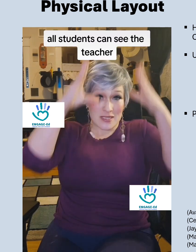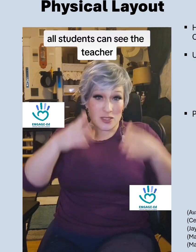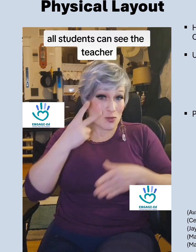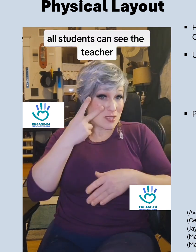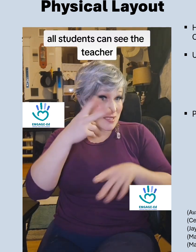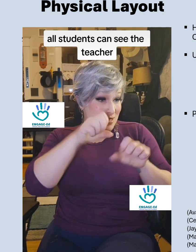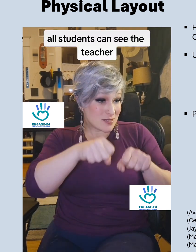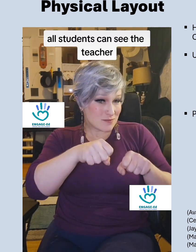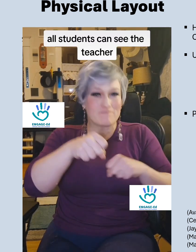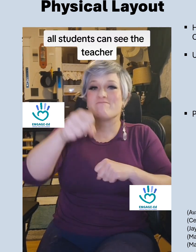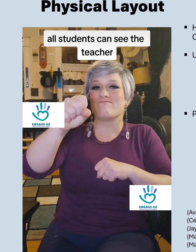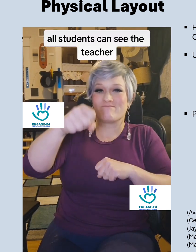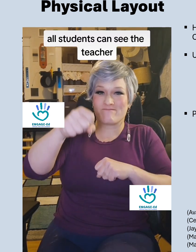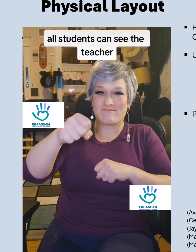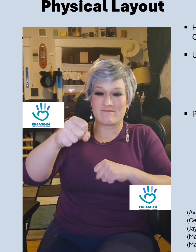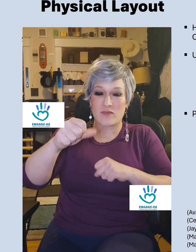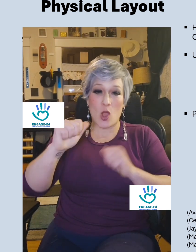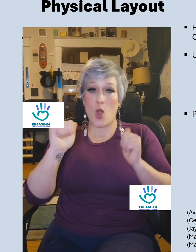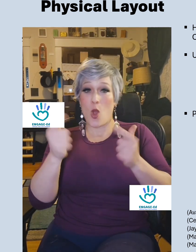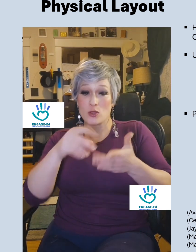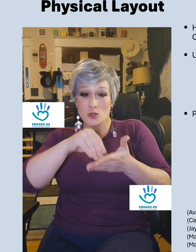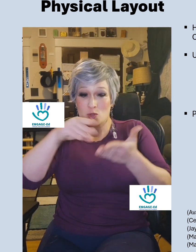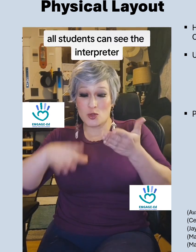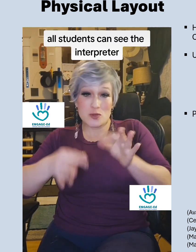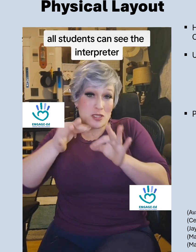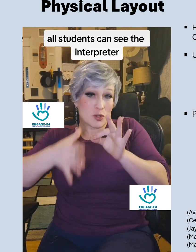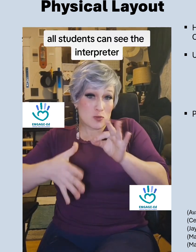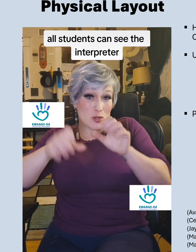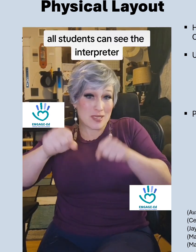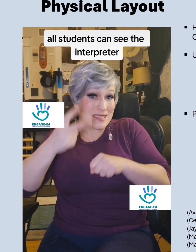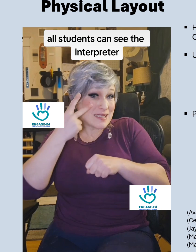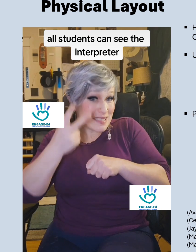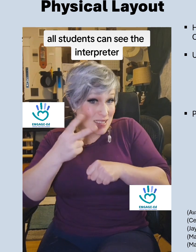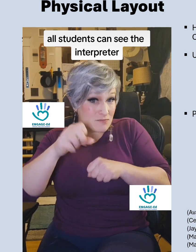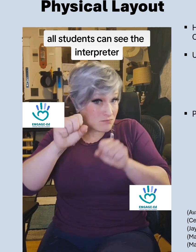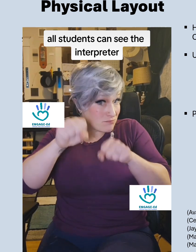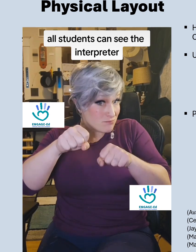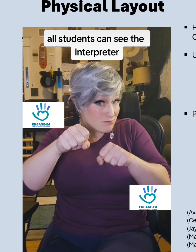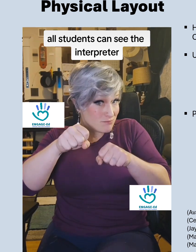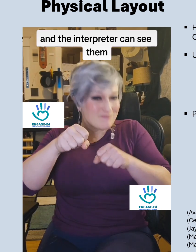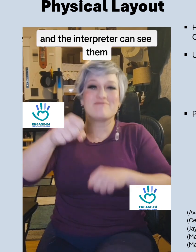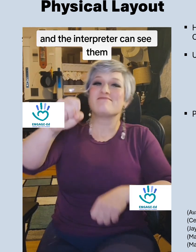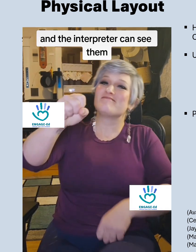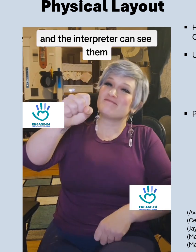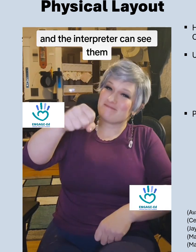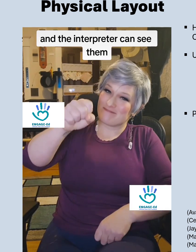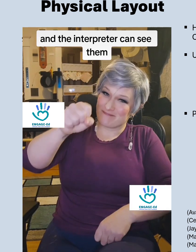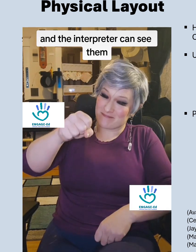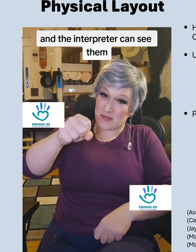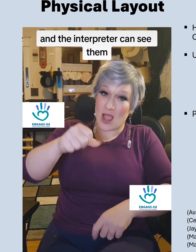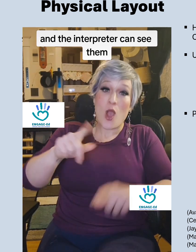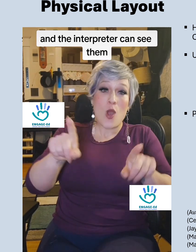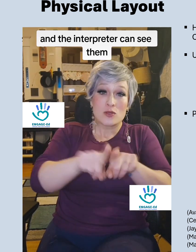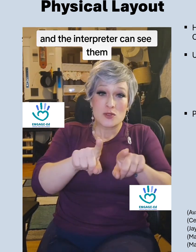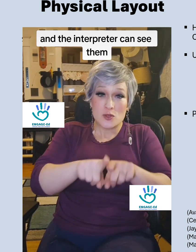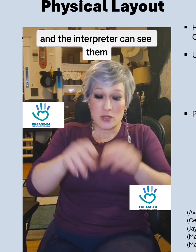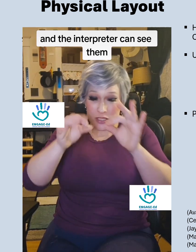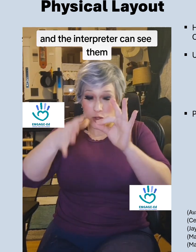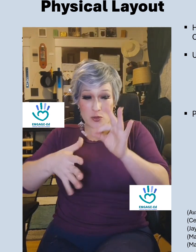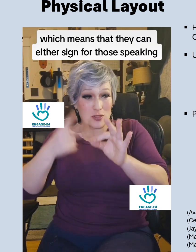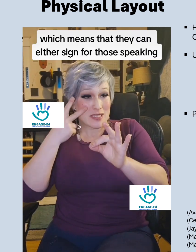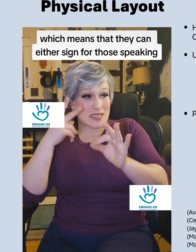All students can see the teacher. All students can see the interpreter, and the interpreter can see